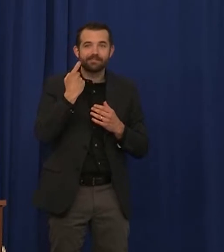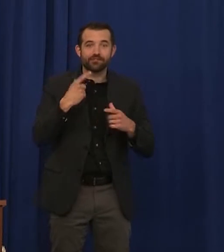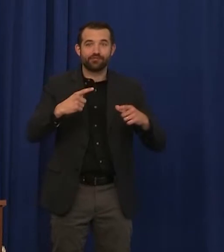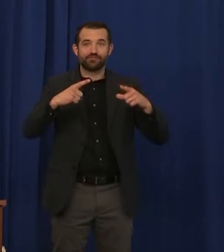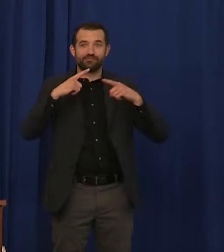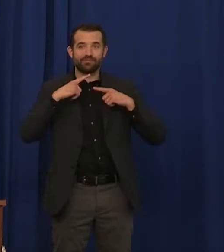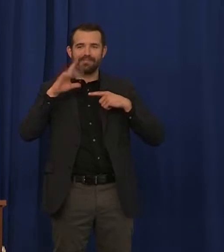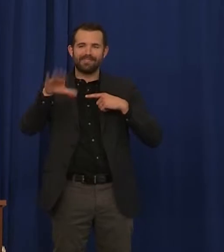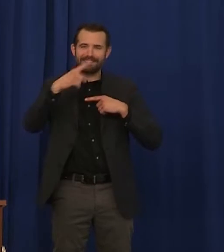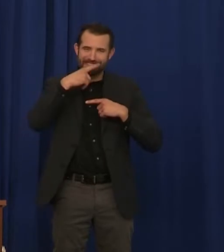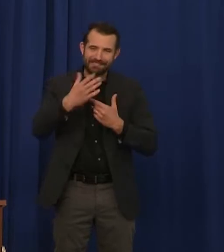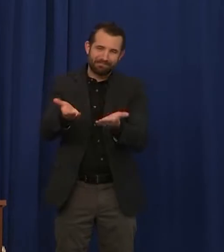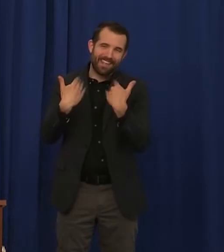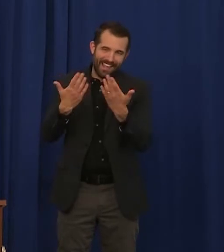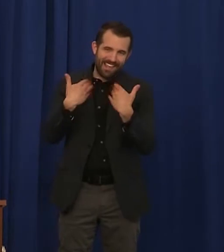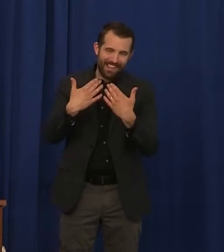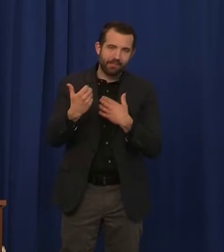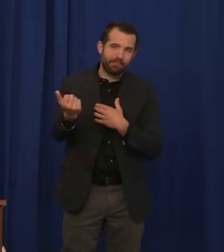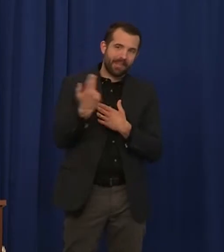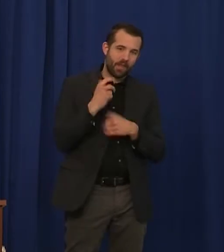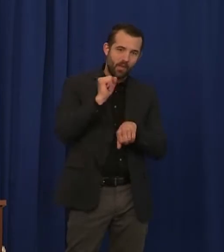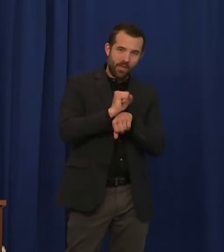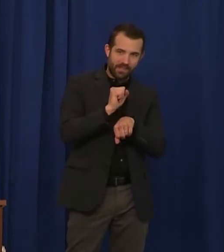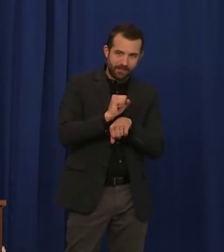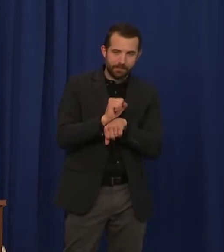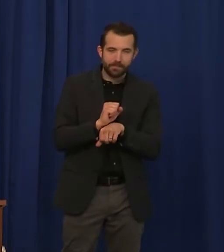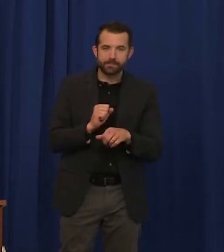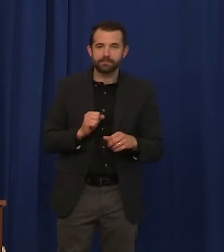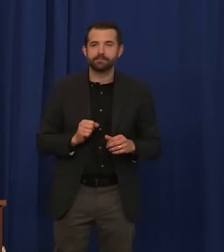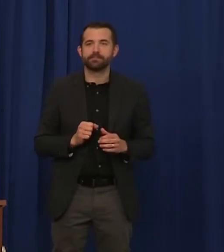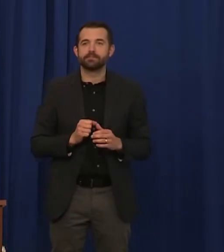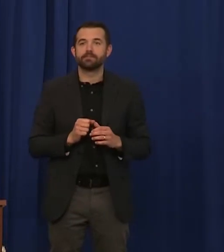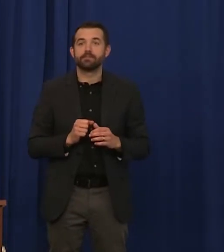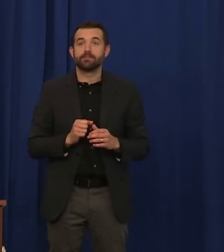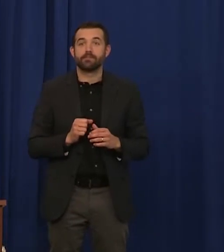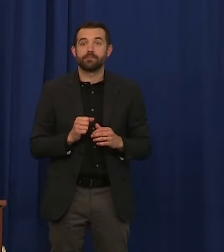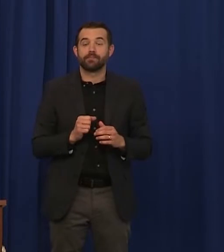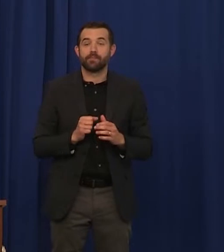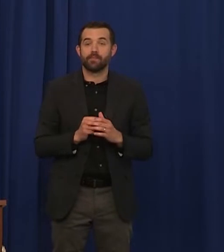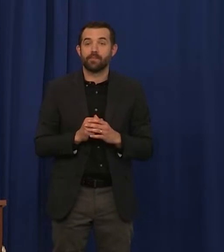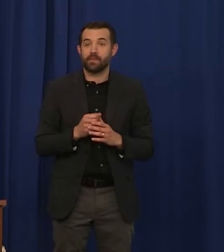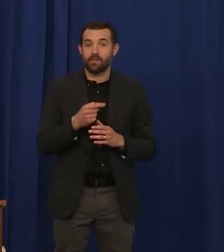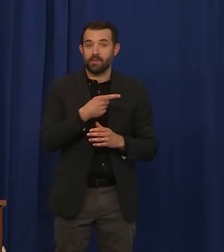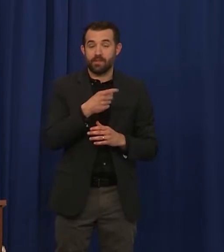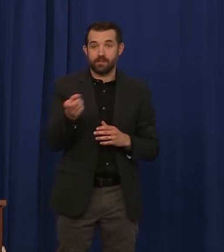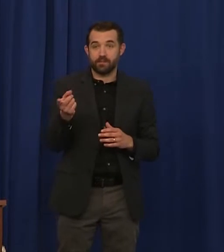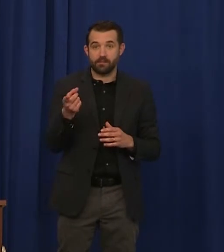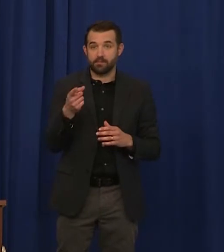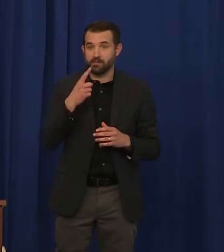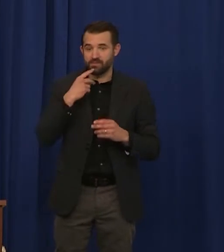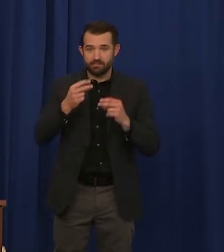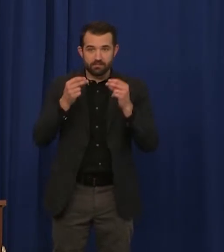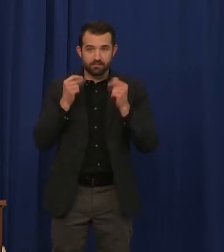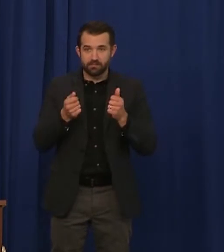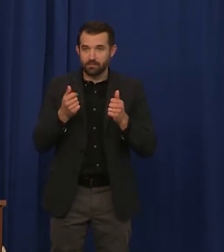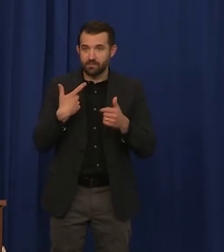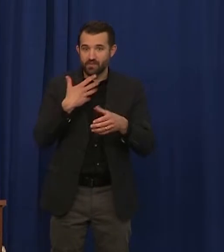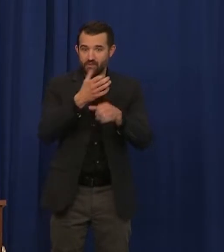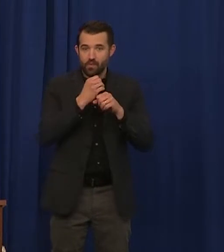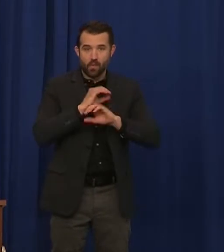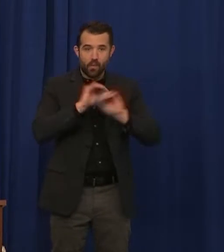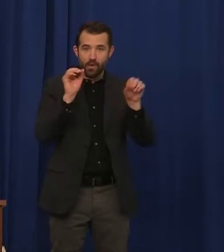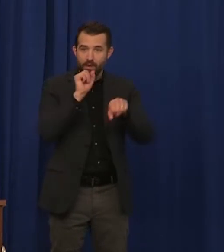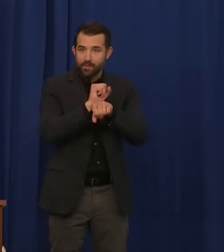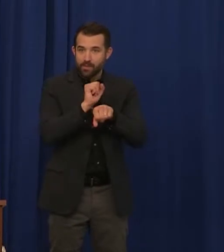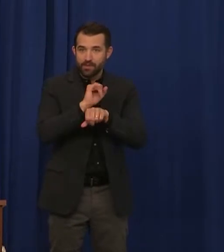other thing that we're doing is, one of the things that happened immediately was we started receiving unemployment insurance claims from people who